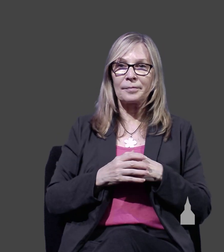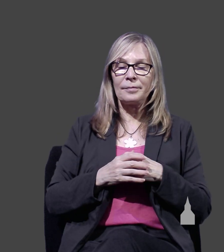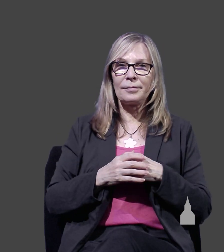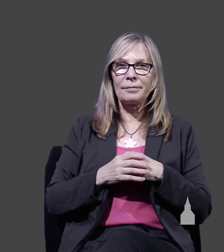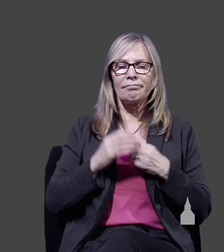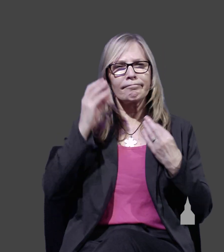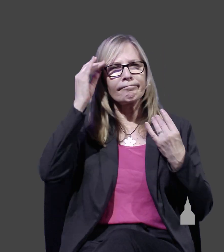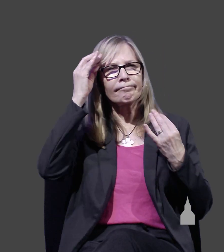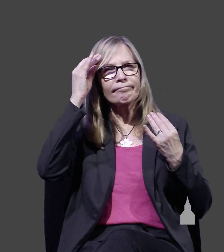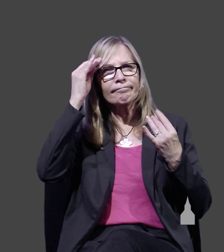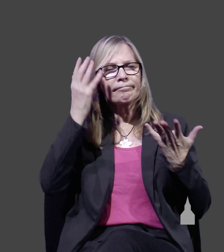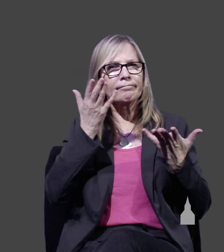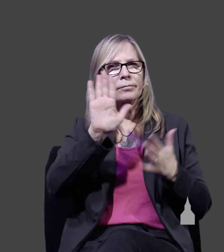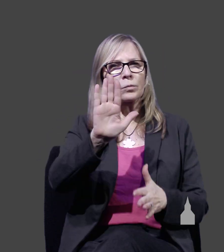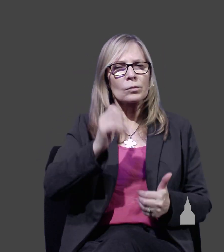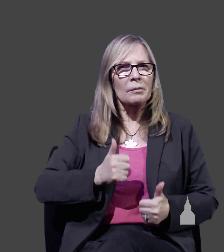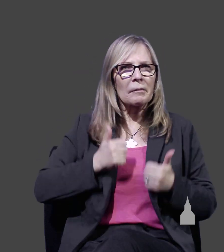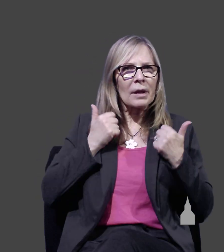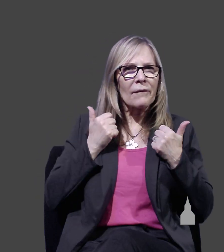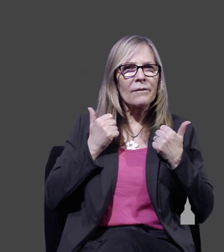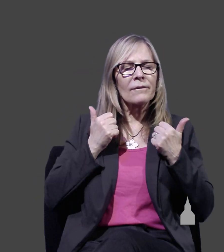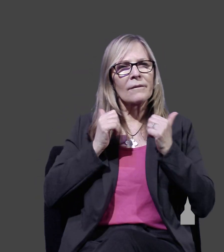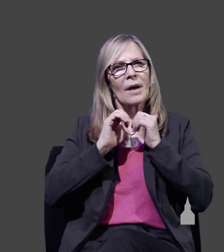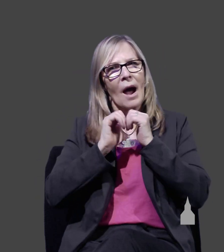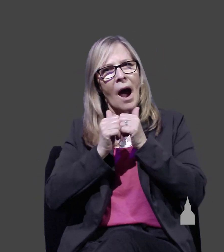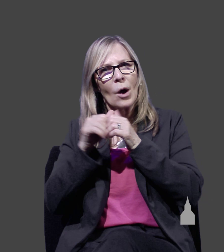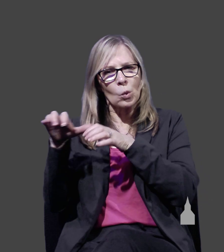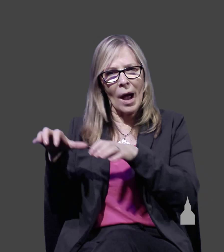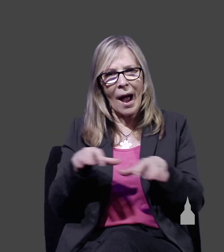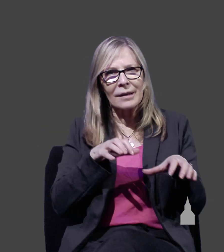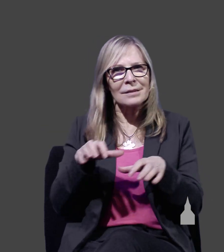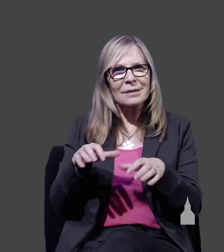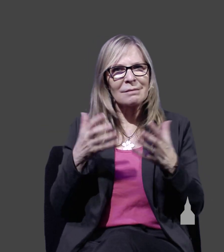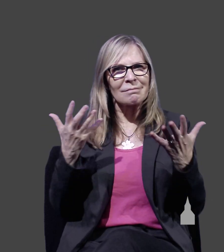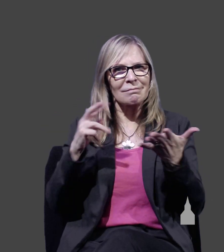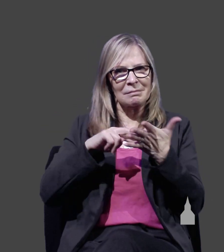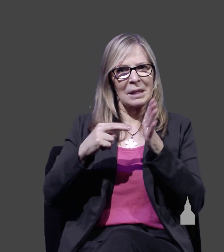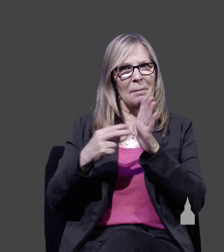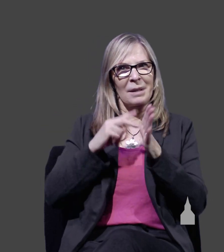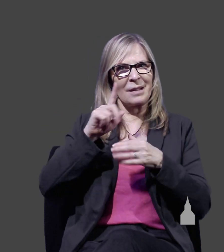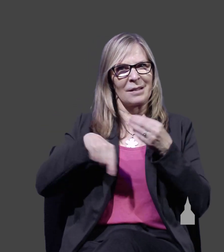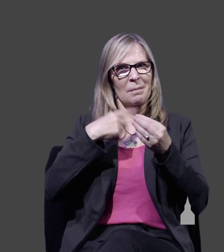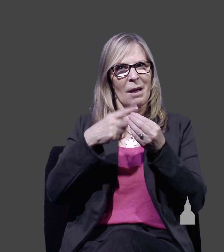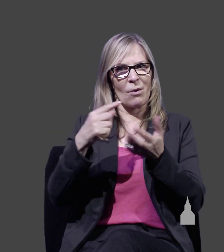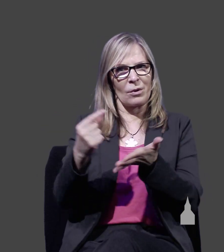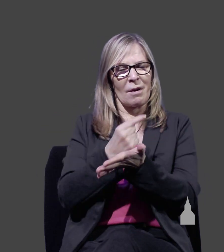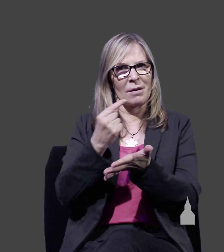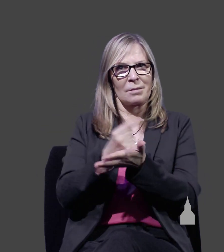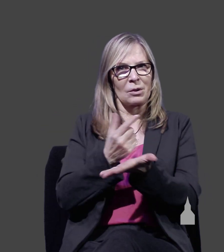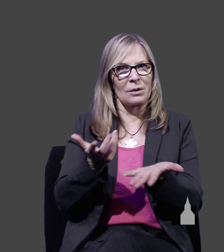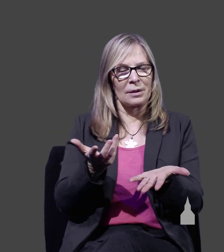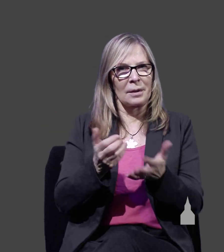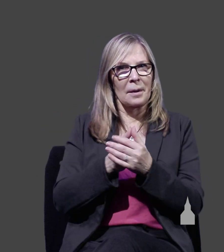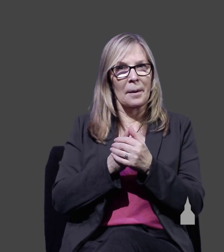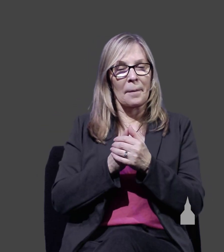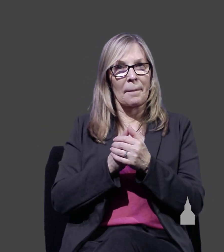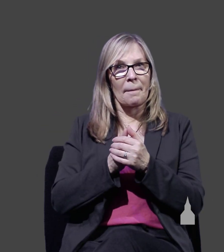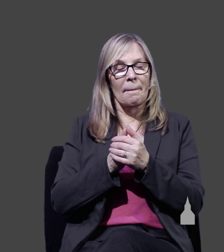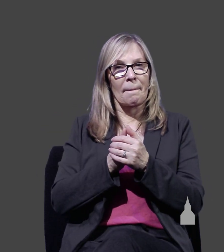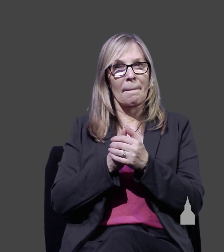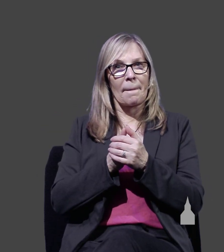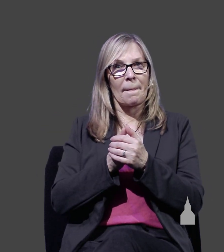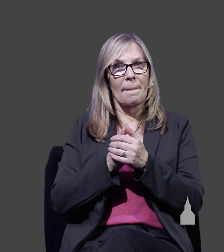Think about what your life and how you act is saying about the gospel.